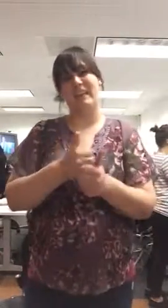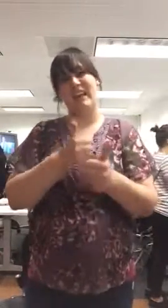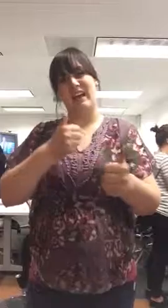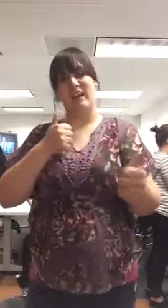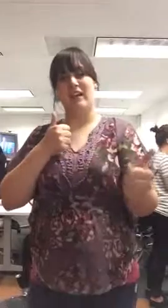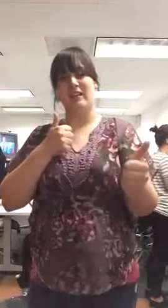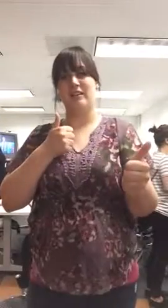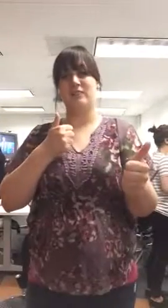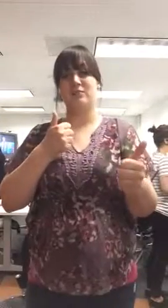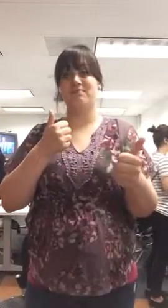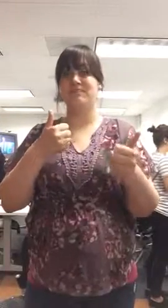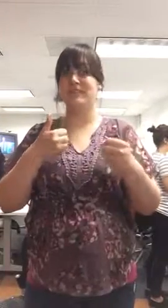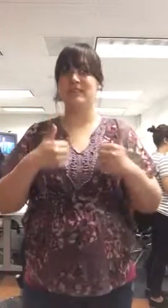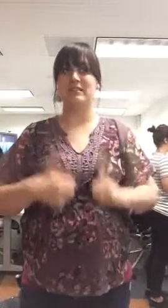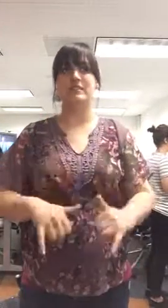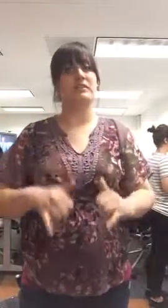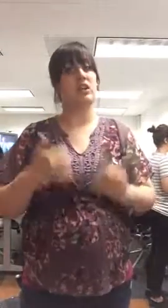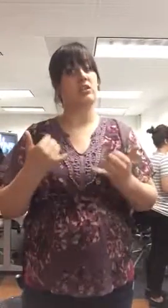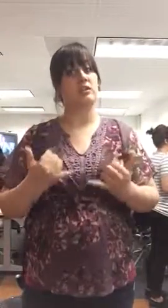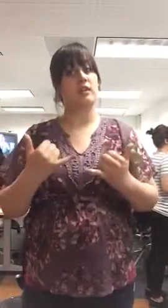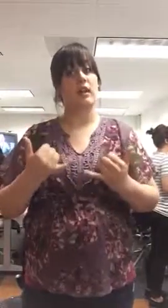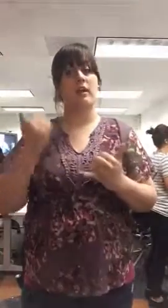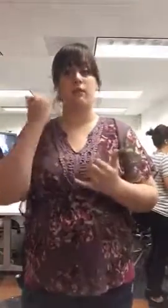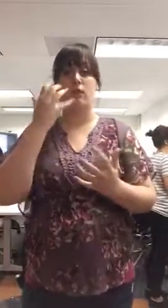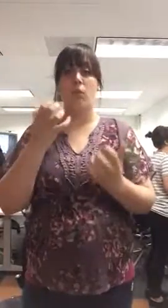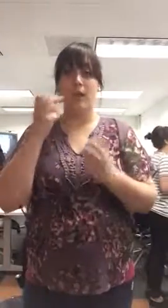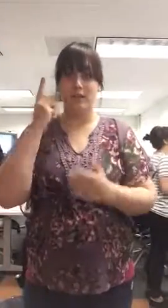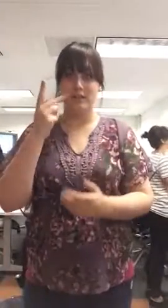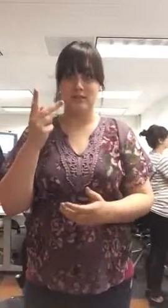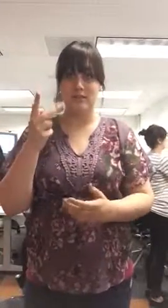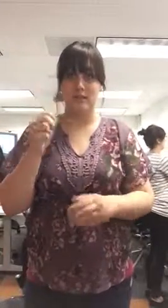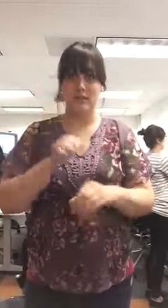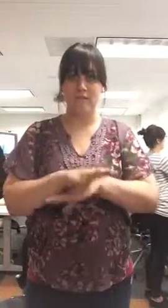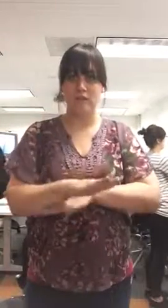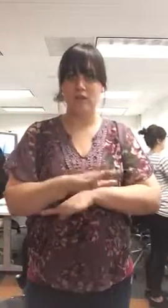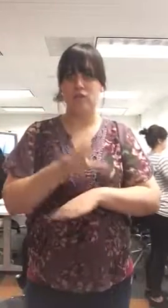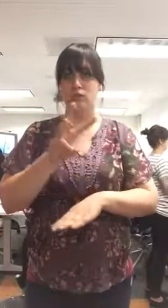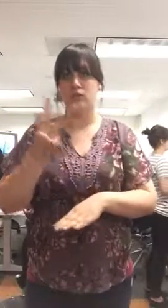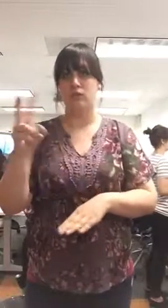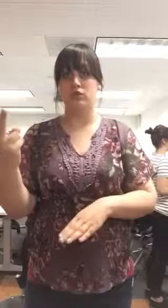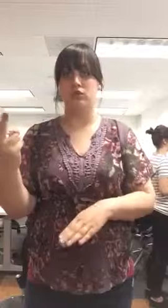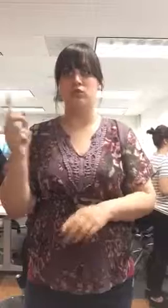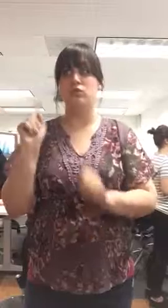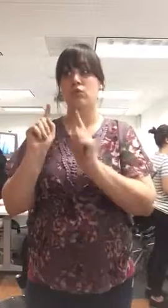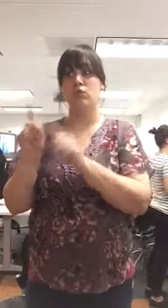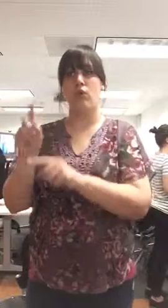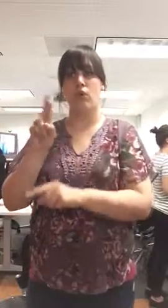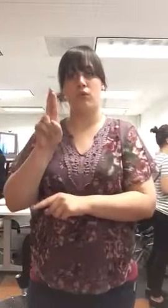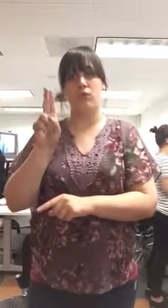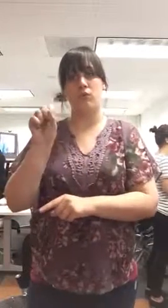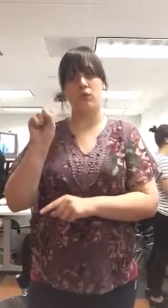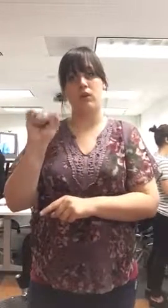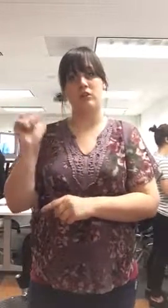Still there today. If you want to see the effects of World War II on the Soviet Union, go to Russia today. Boris Yeltsin will still tell you a